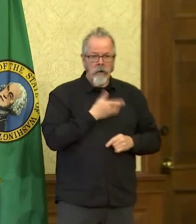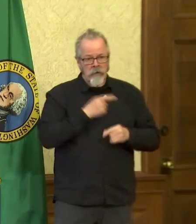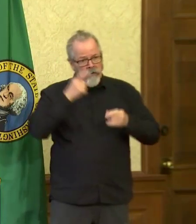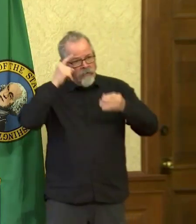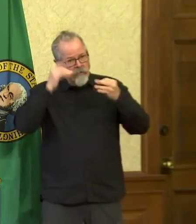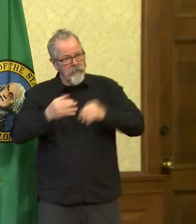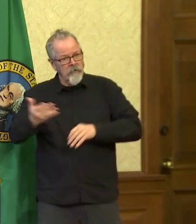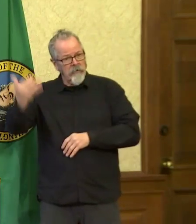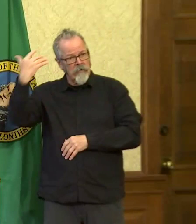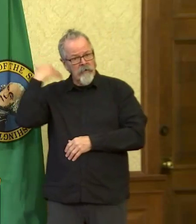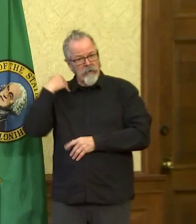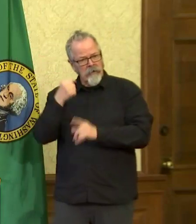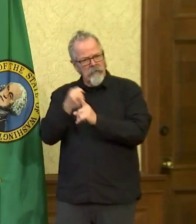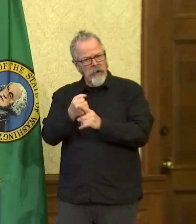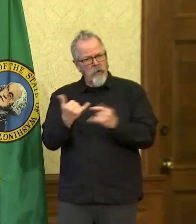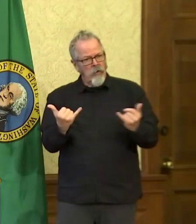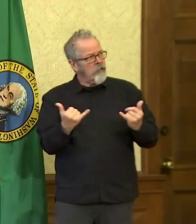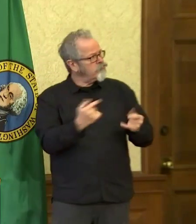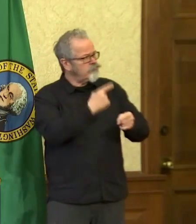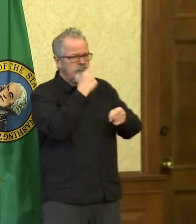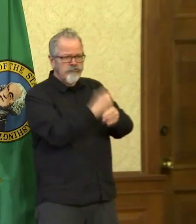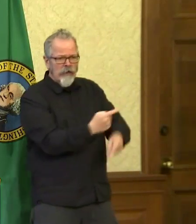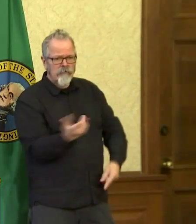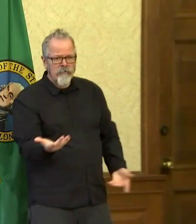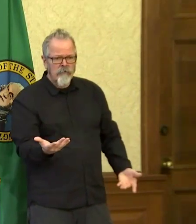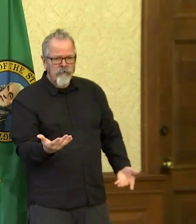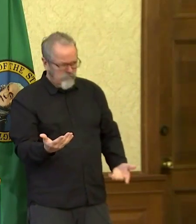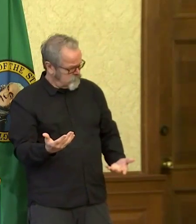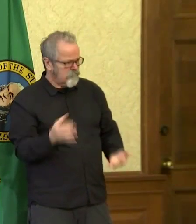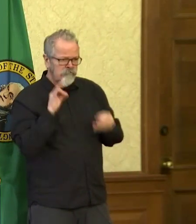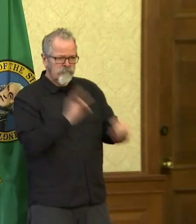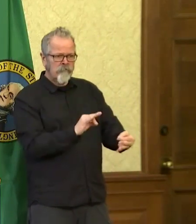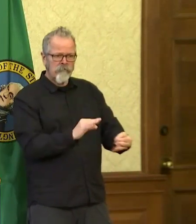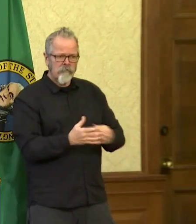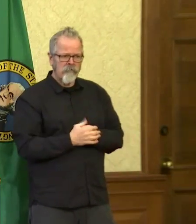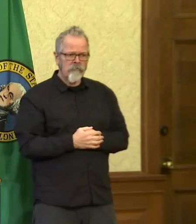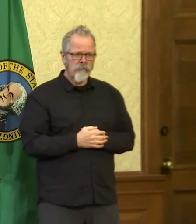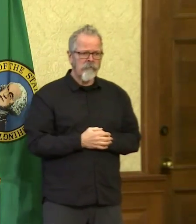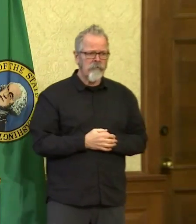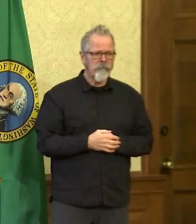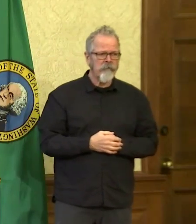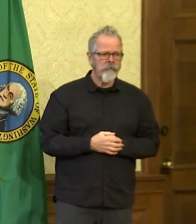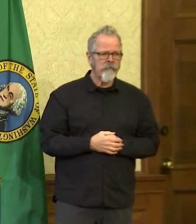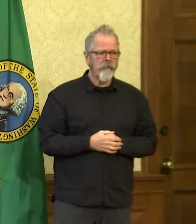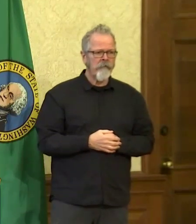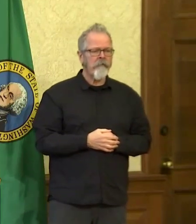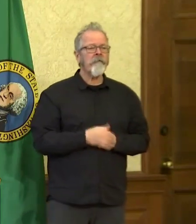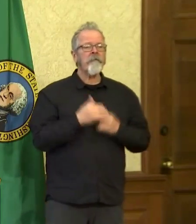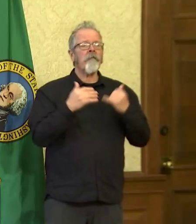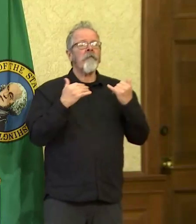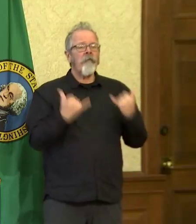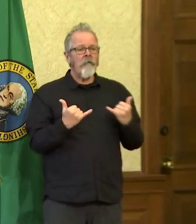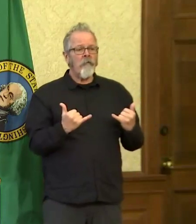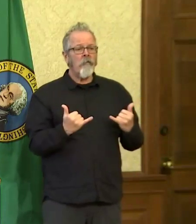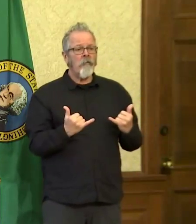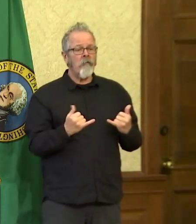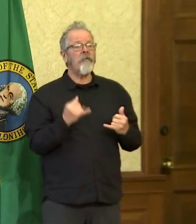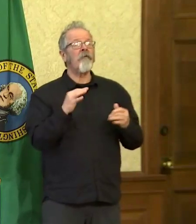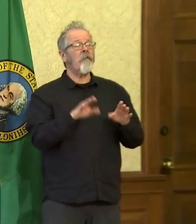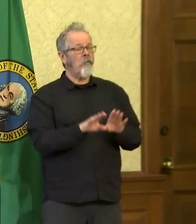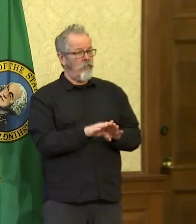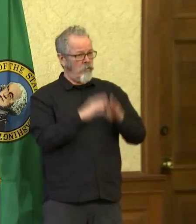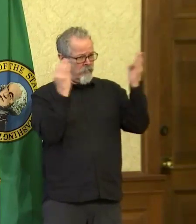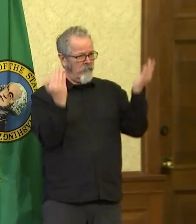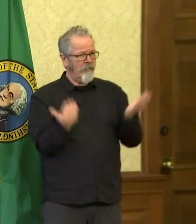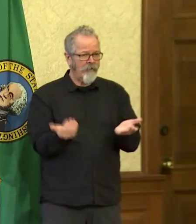intelligent, incremental process, and then we need to implement it. So we've learned some things in the last 3